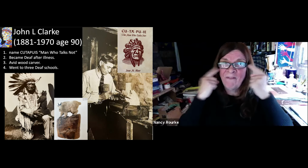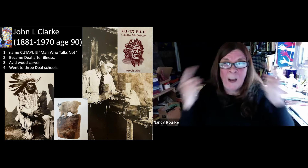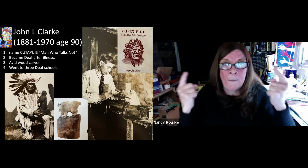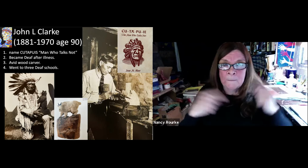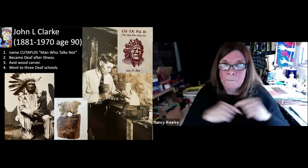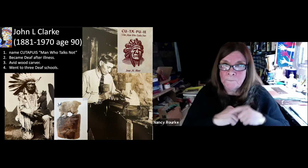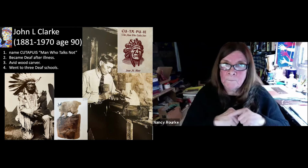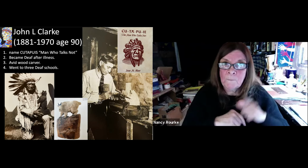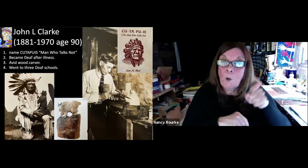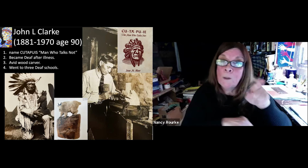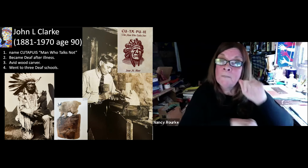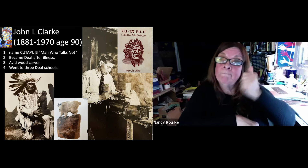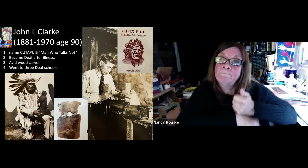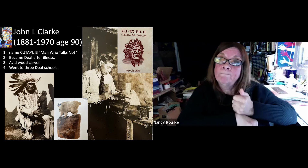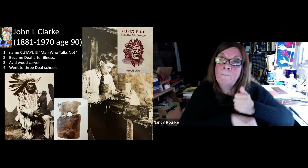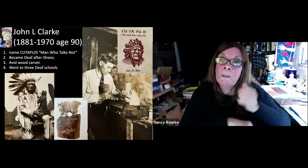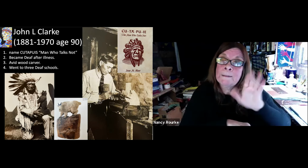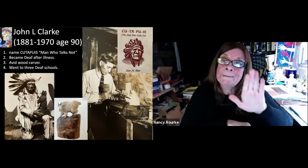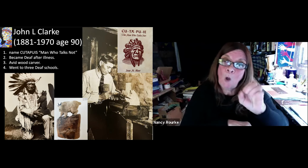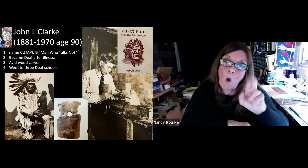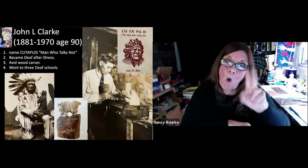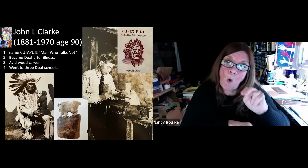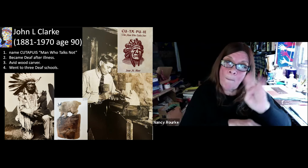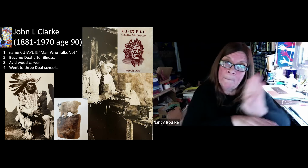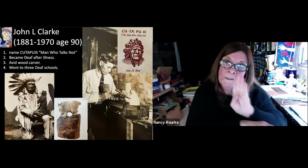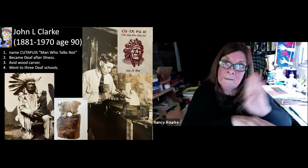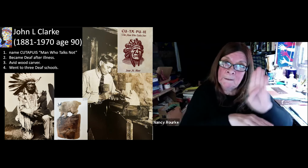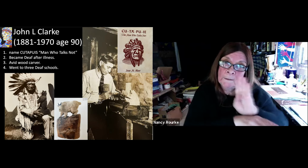And at some point. He reached. Instant fame.